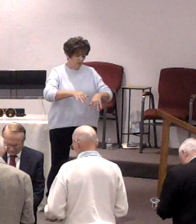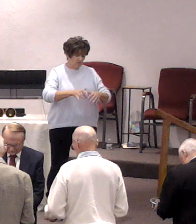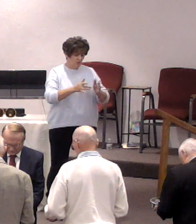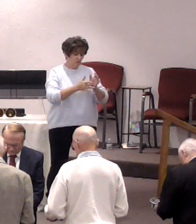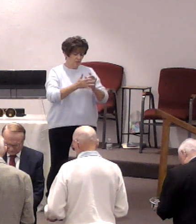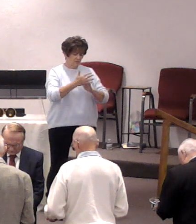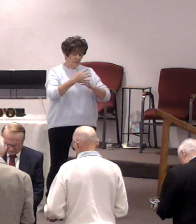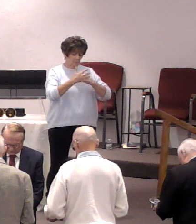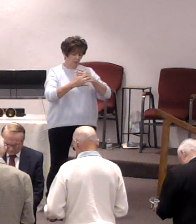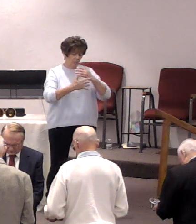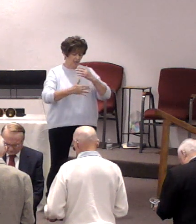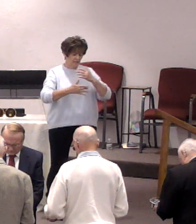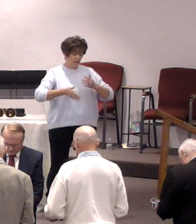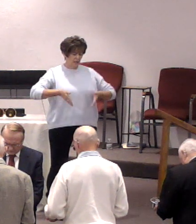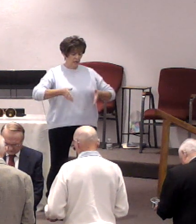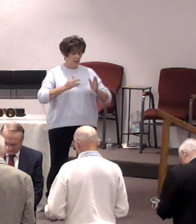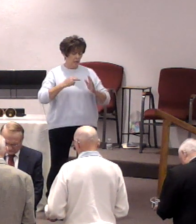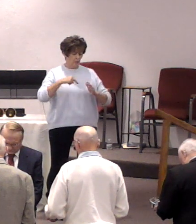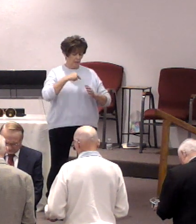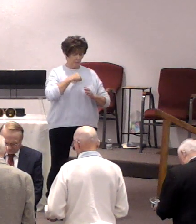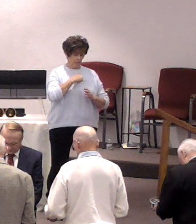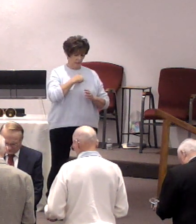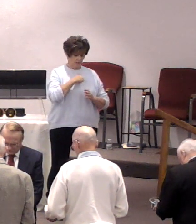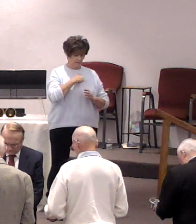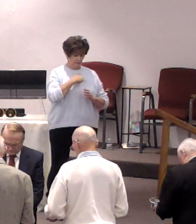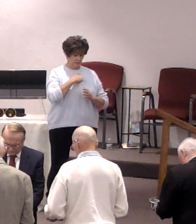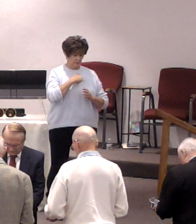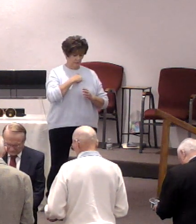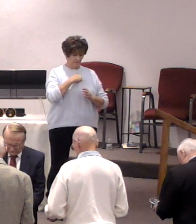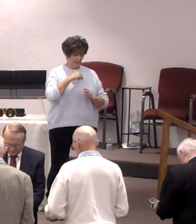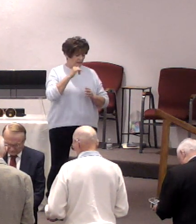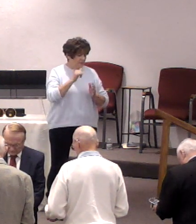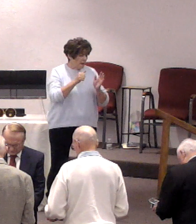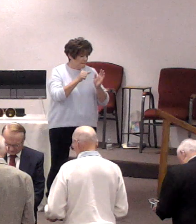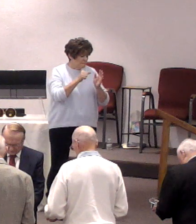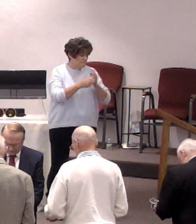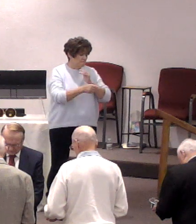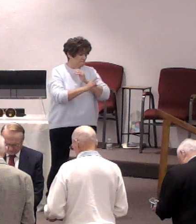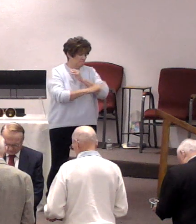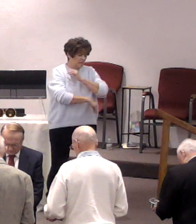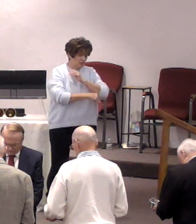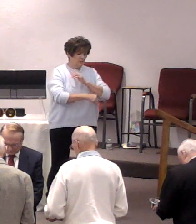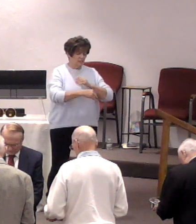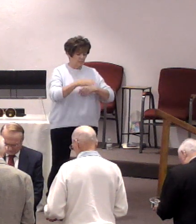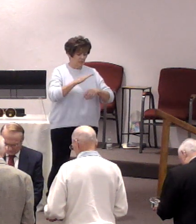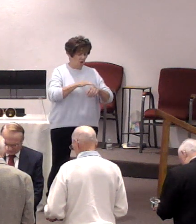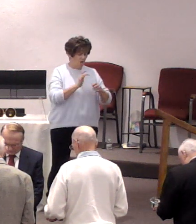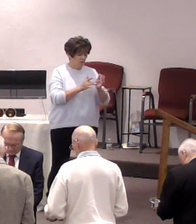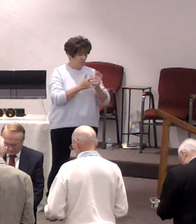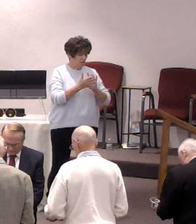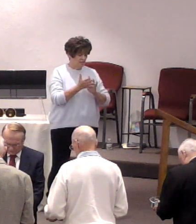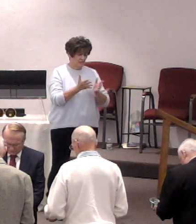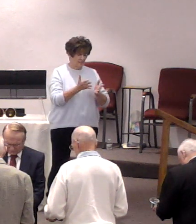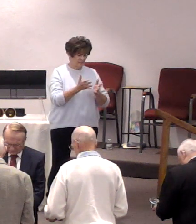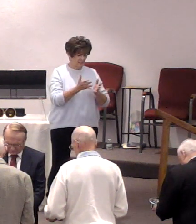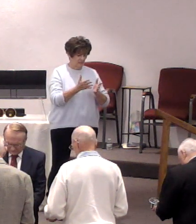to allow that punishment to be on him instead of on us, and help us to be mindful of what a great privilege